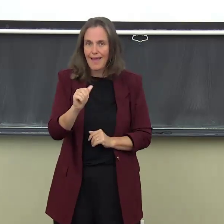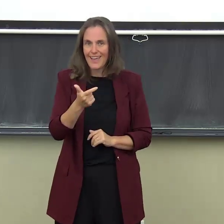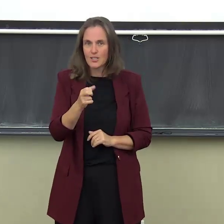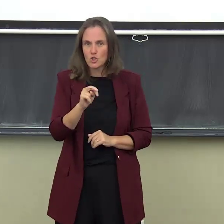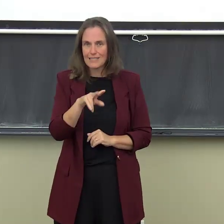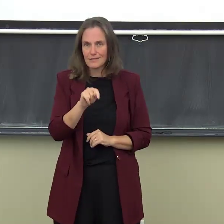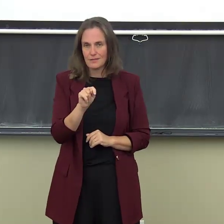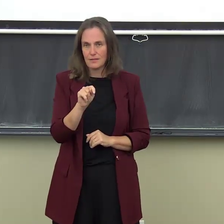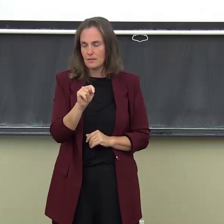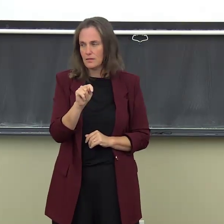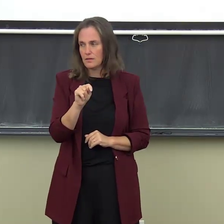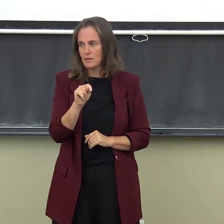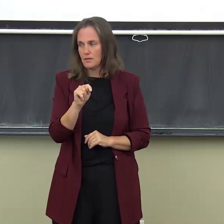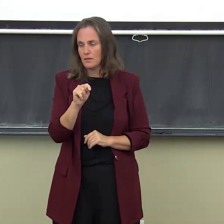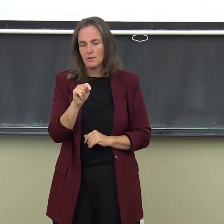agent?